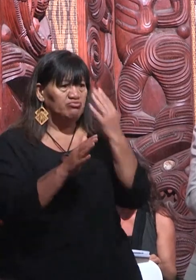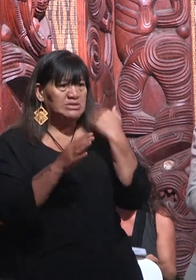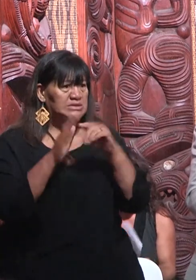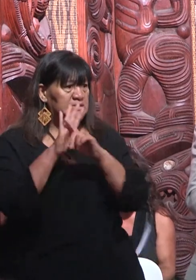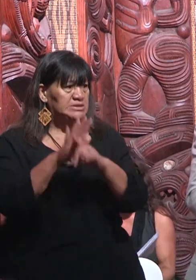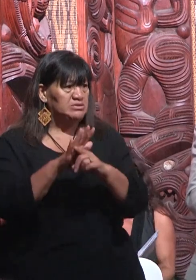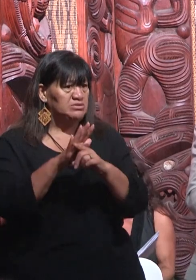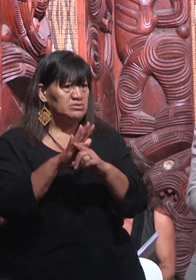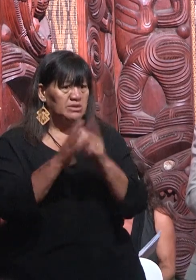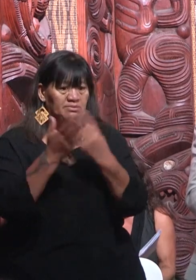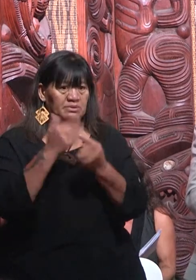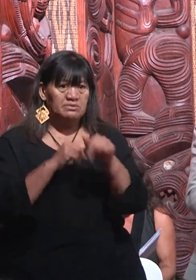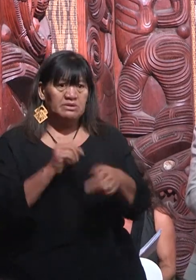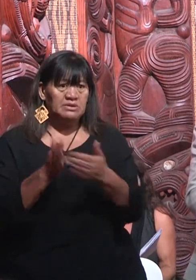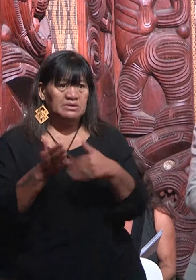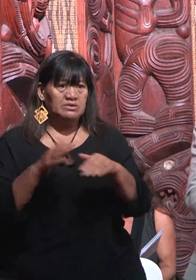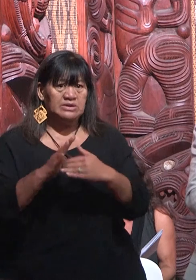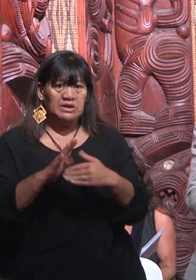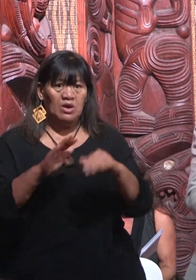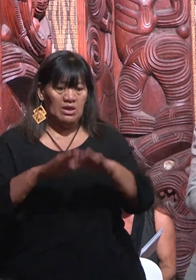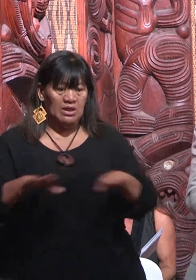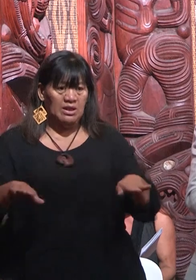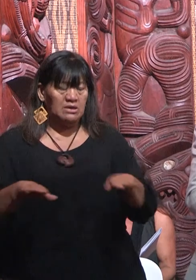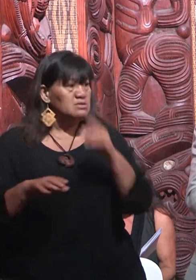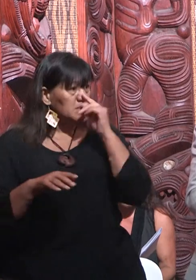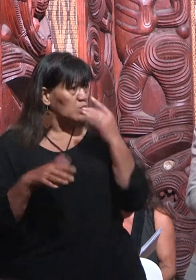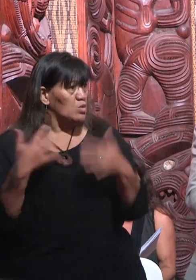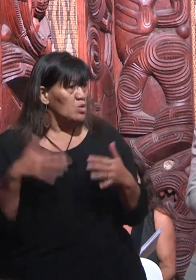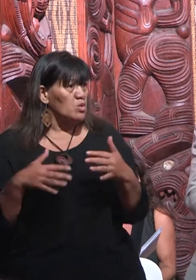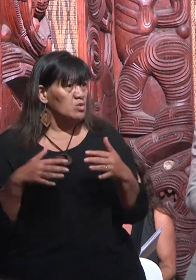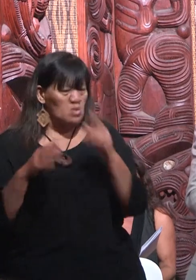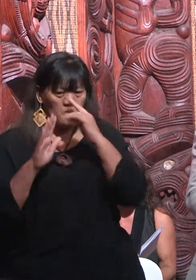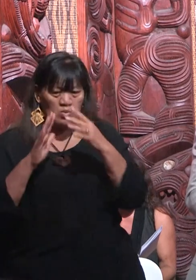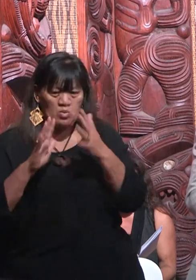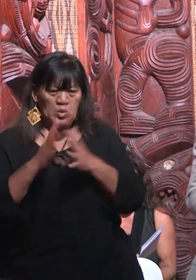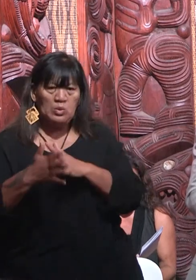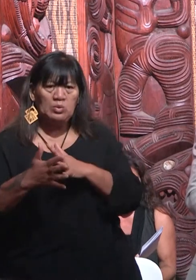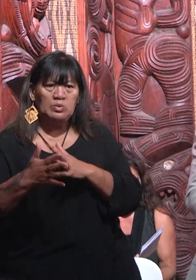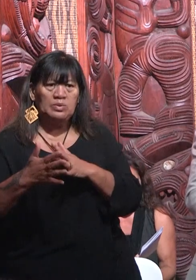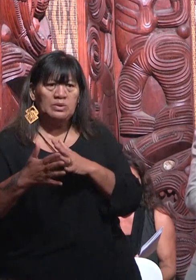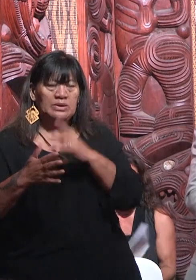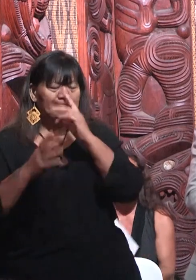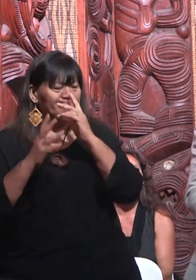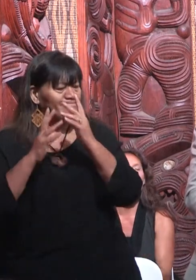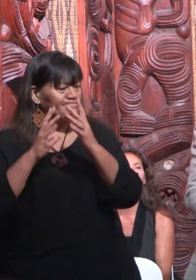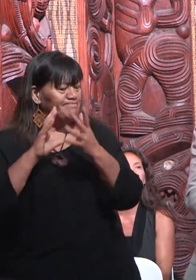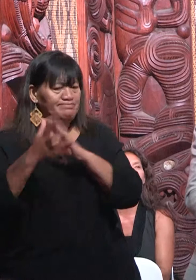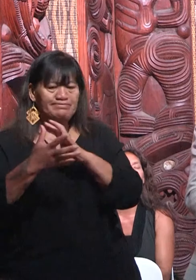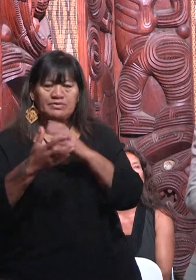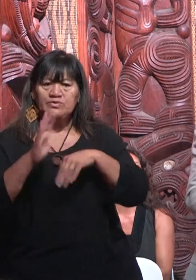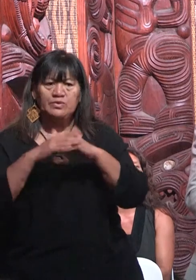and racism in our land that hurt, wound, and ruin